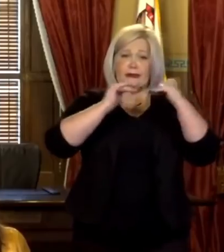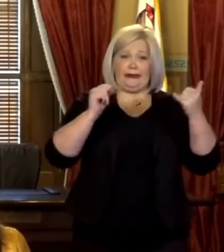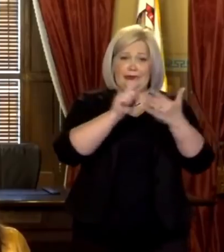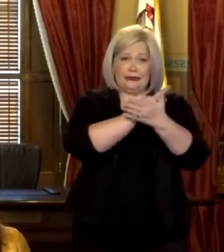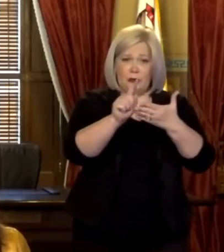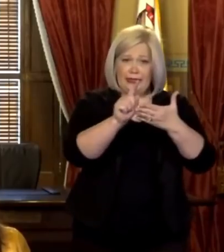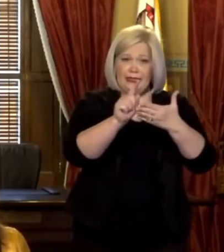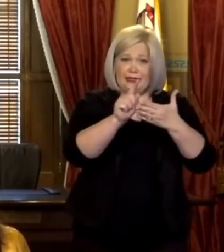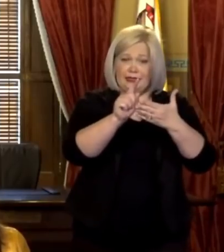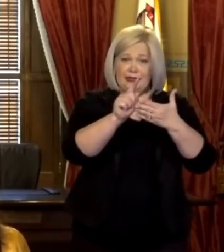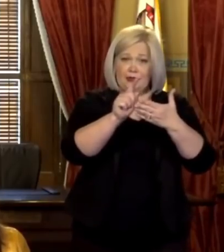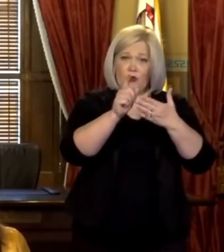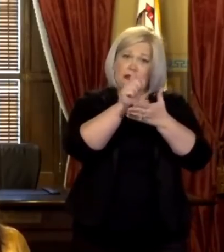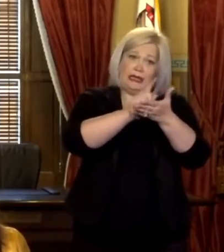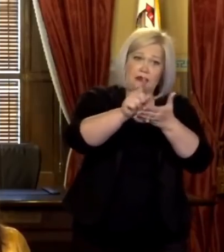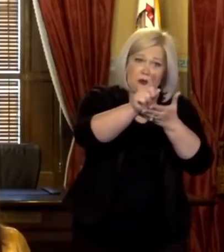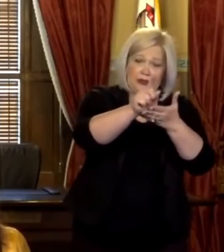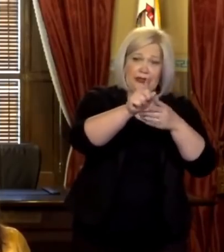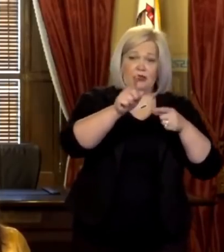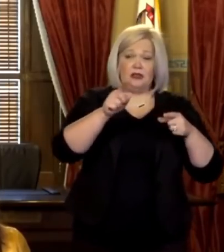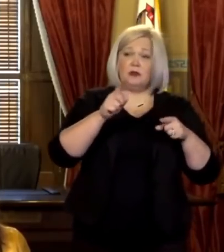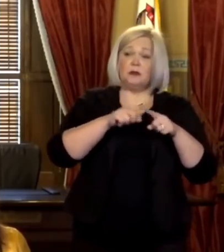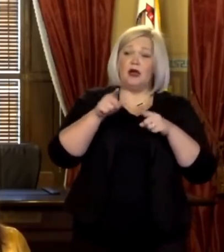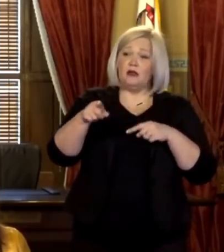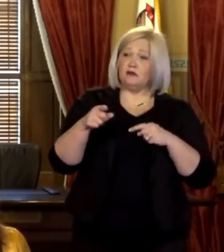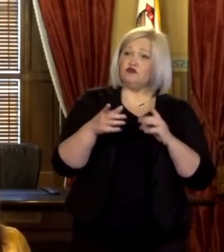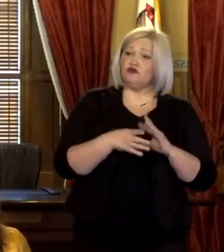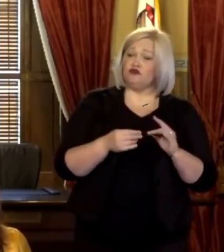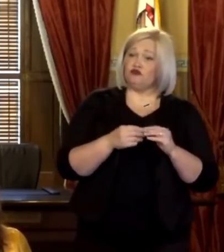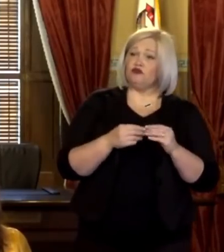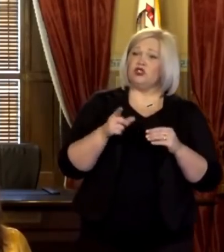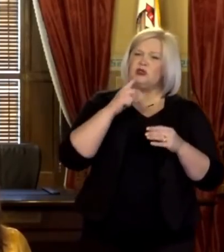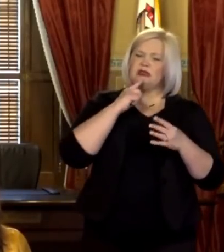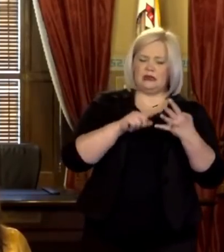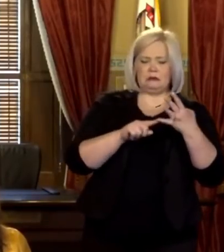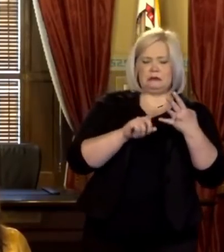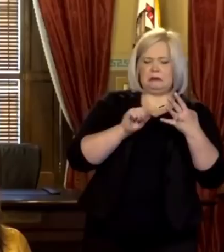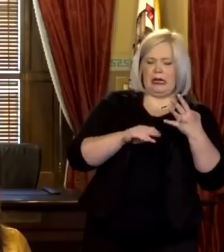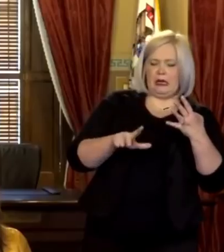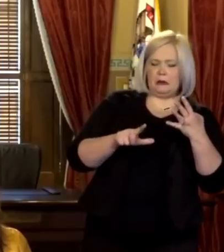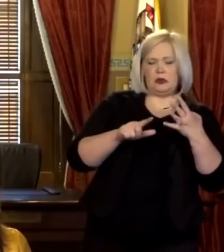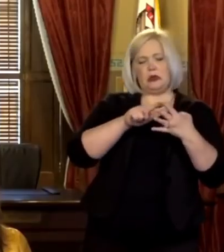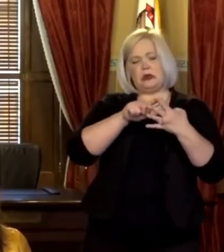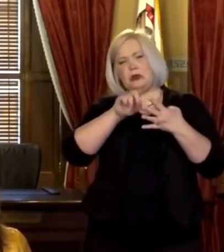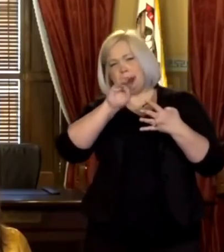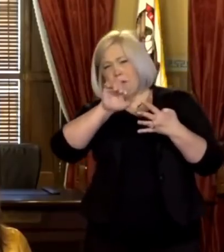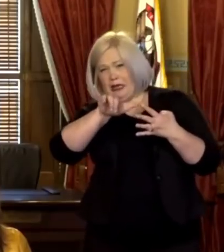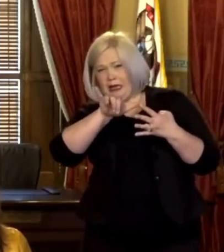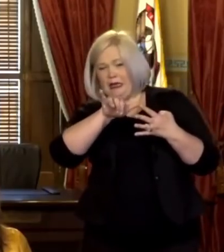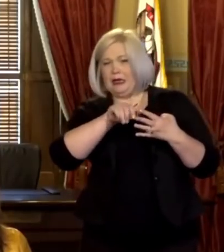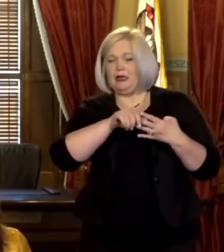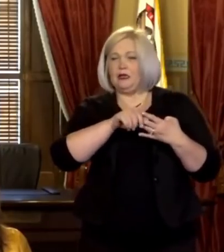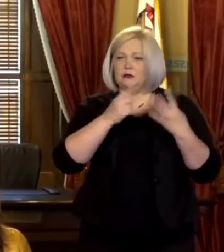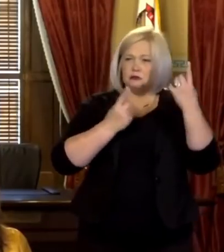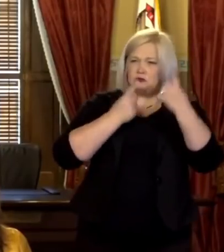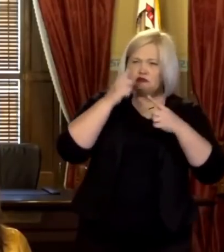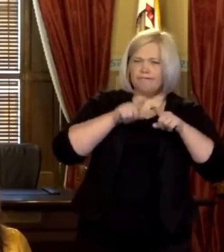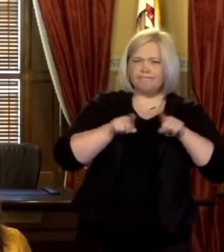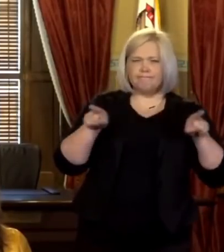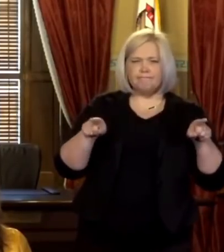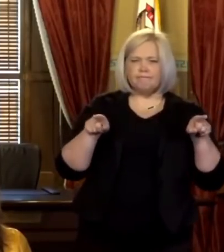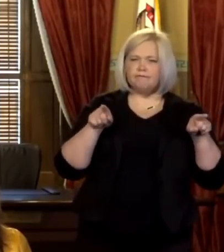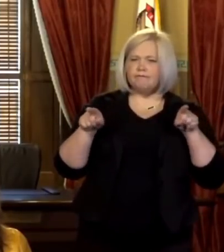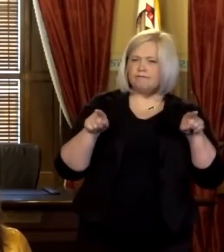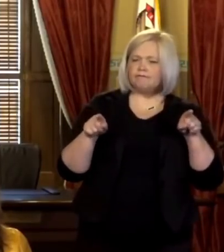been saying that this is going to happen in late April or early May. What is the reason for that